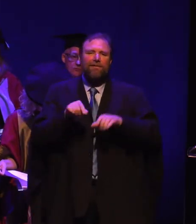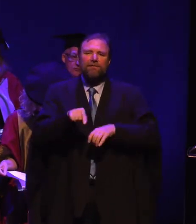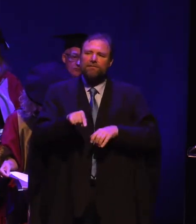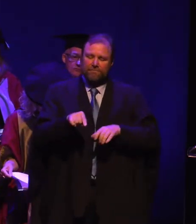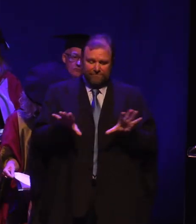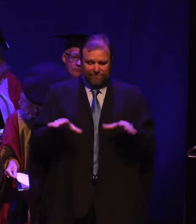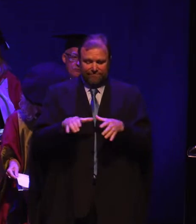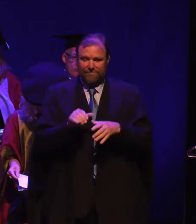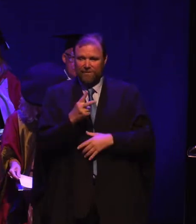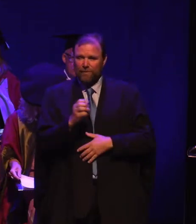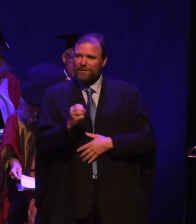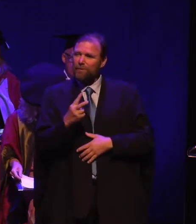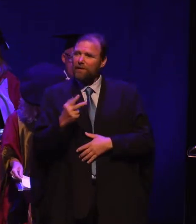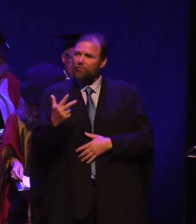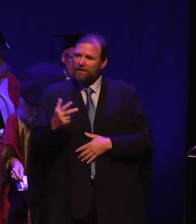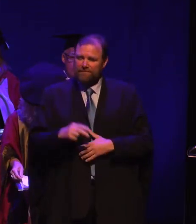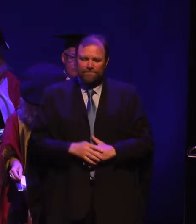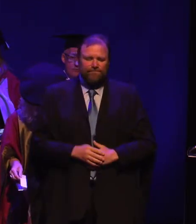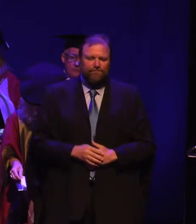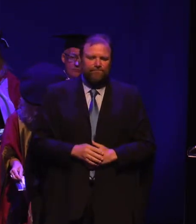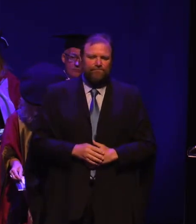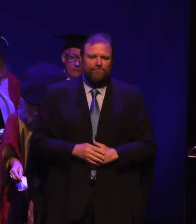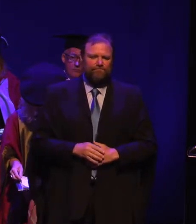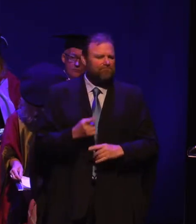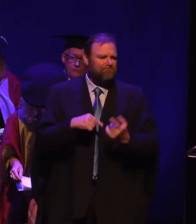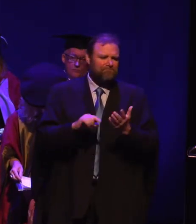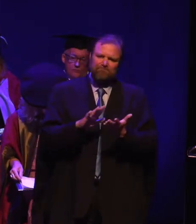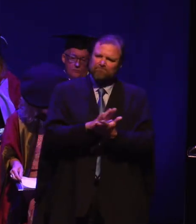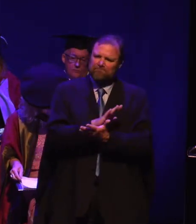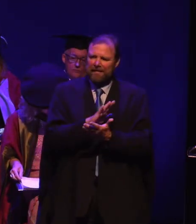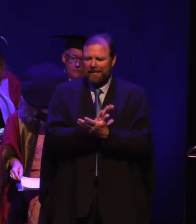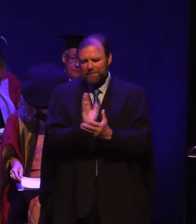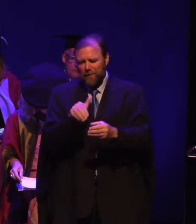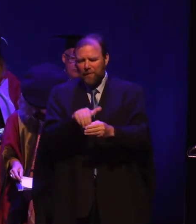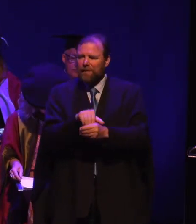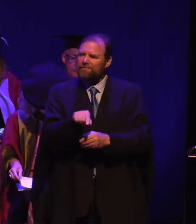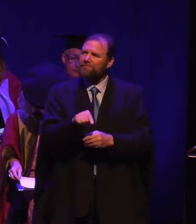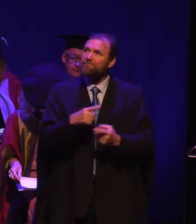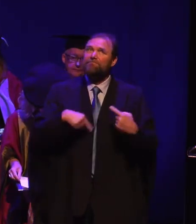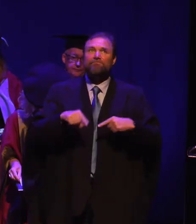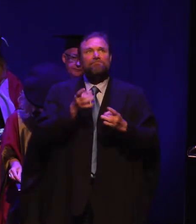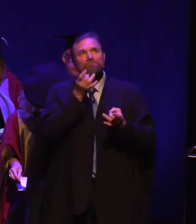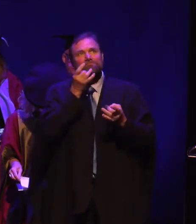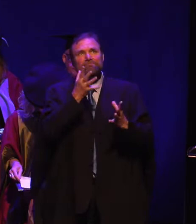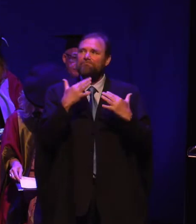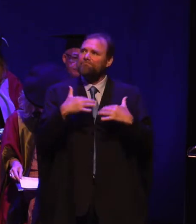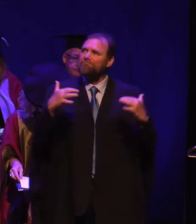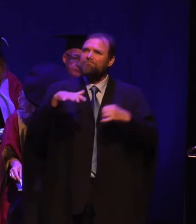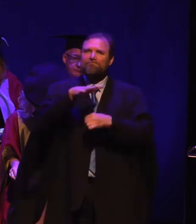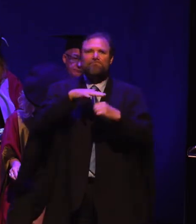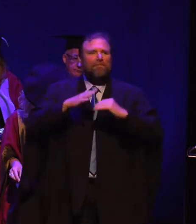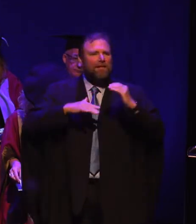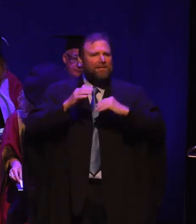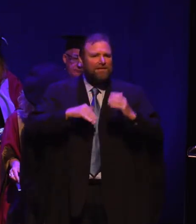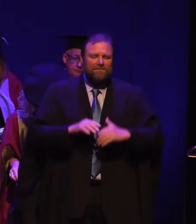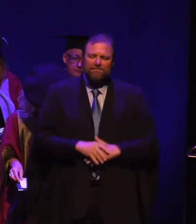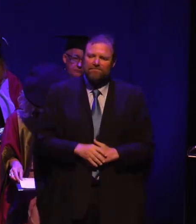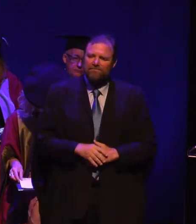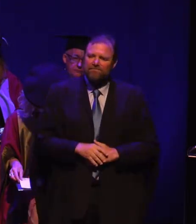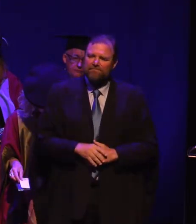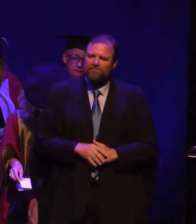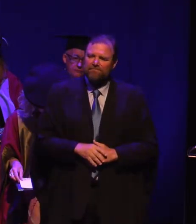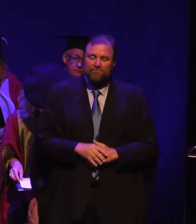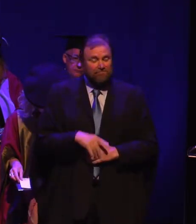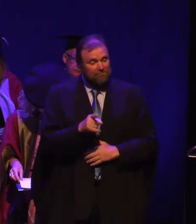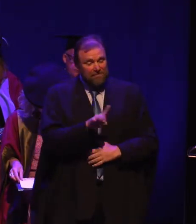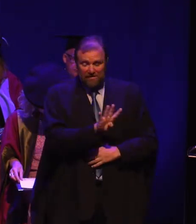2023. And we're delighted to do so within this magnificent setting. And crossing the stage this week,